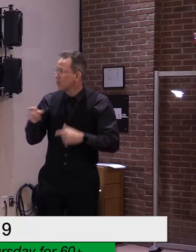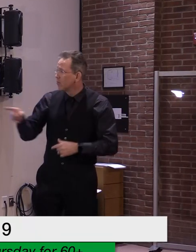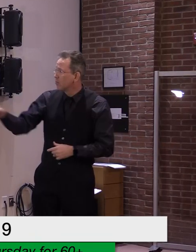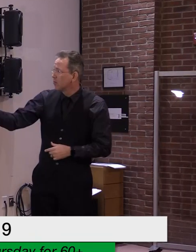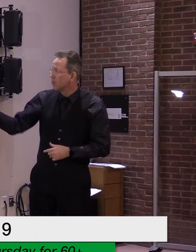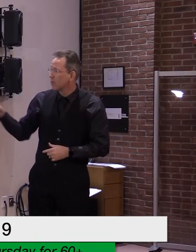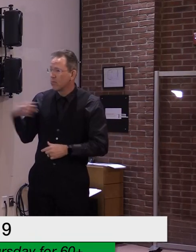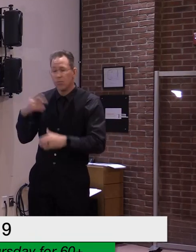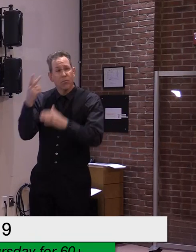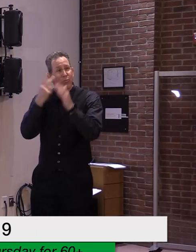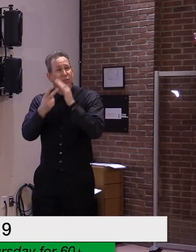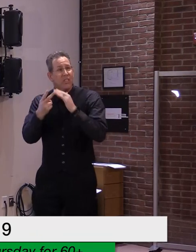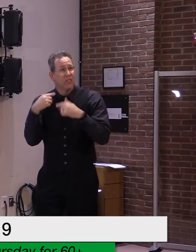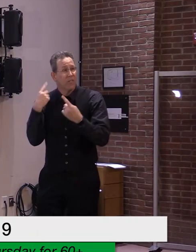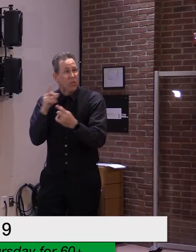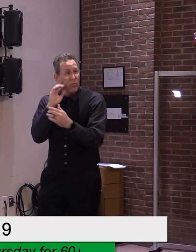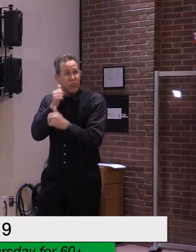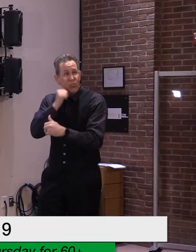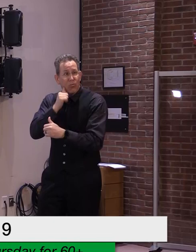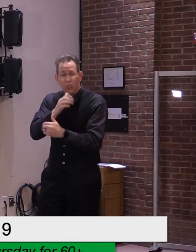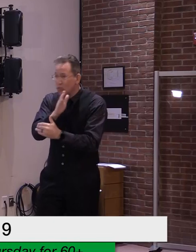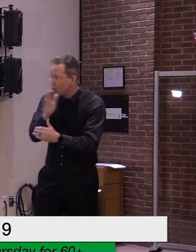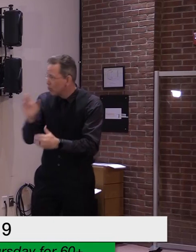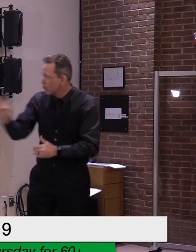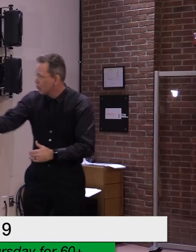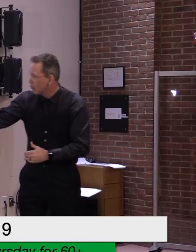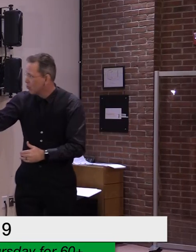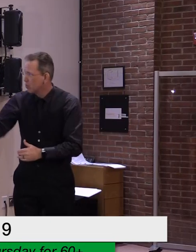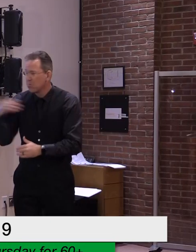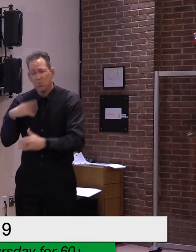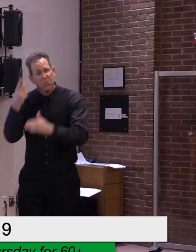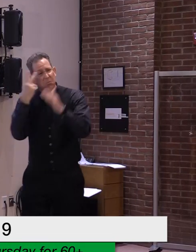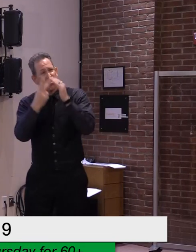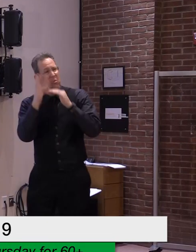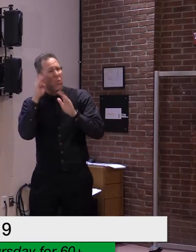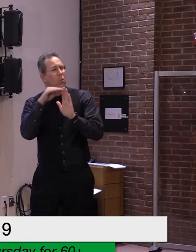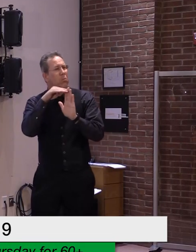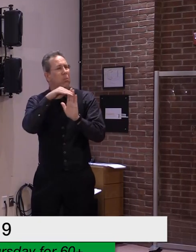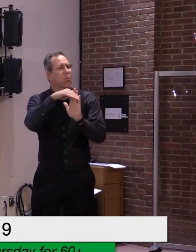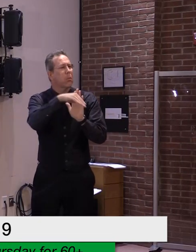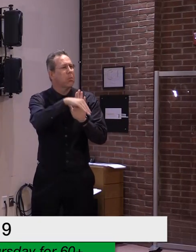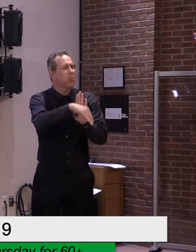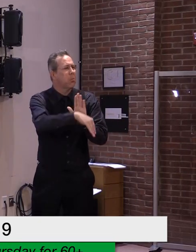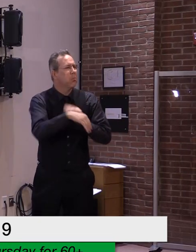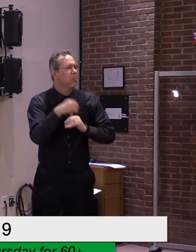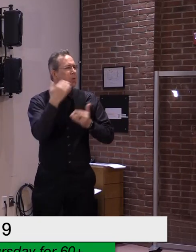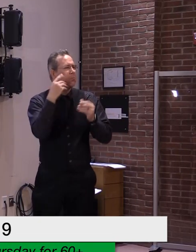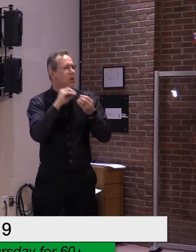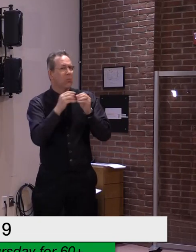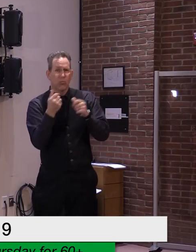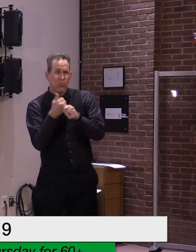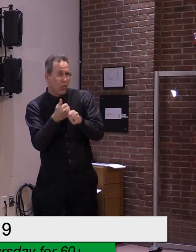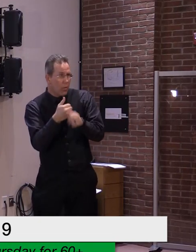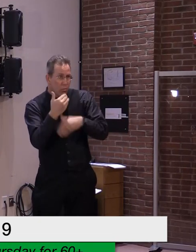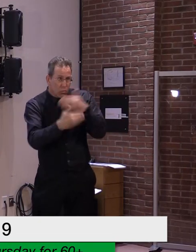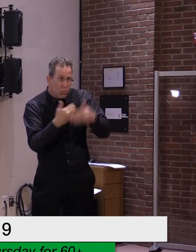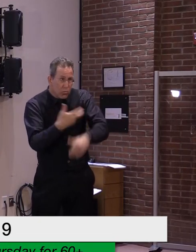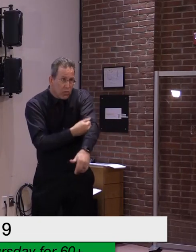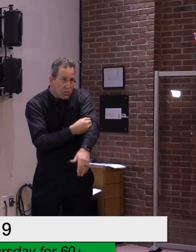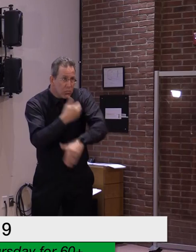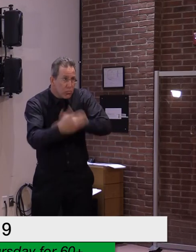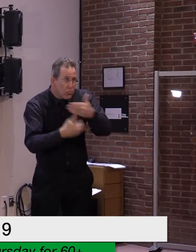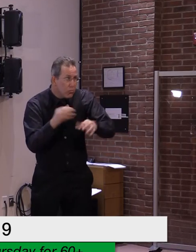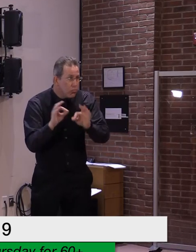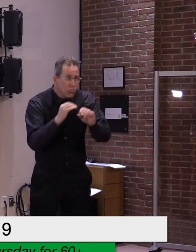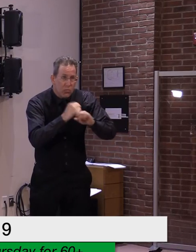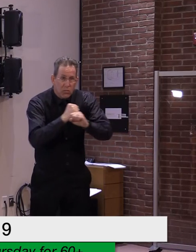week, with the short-term projections again anticipating cases to remain relatively high, and then cases expected to decrease as